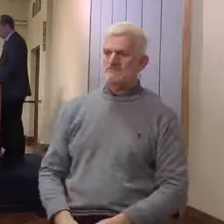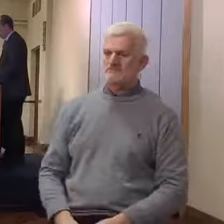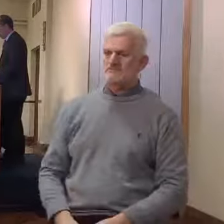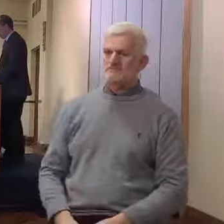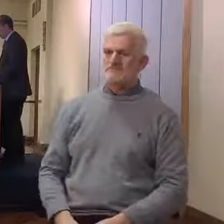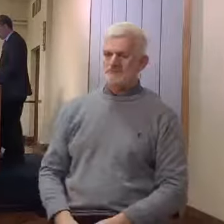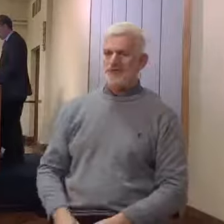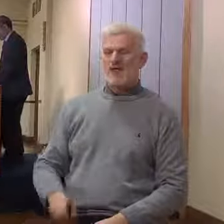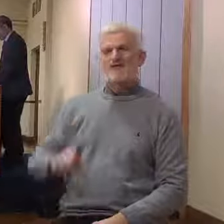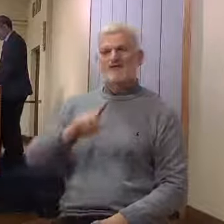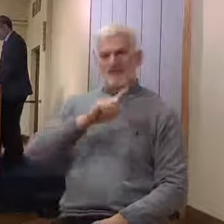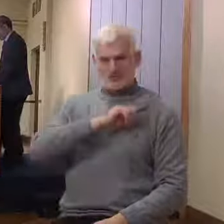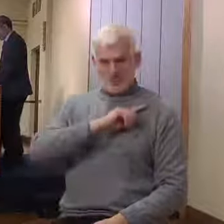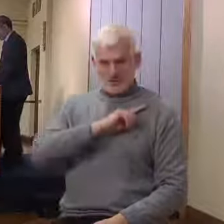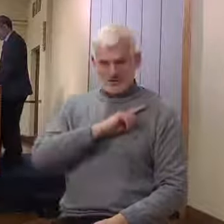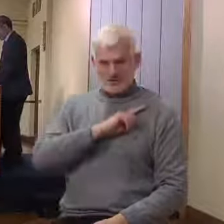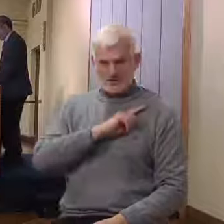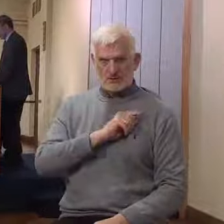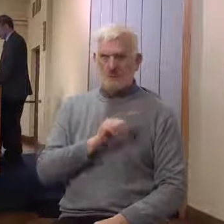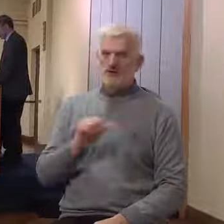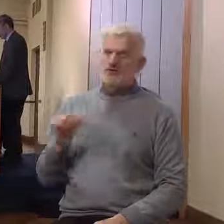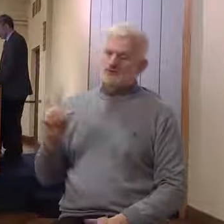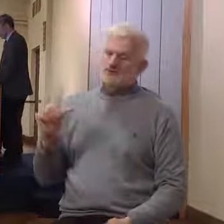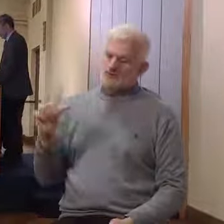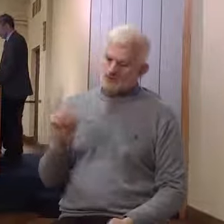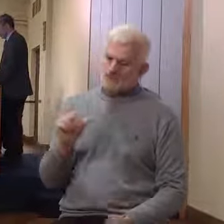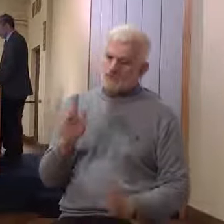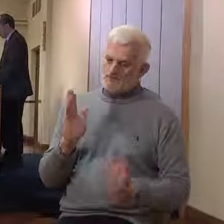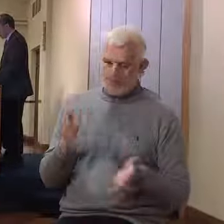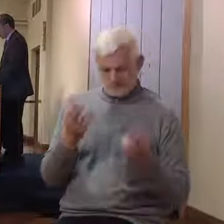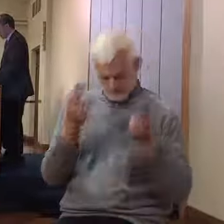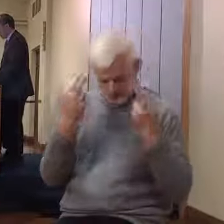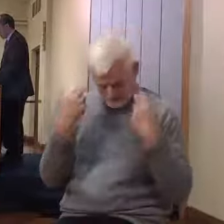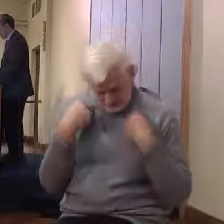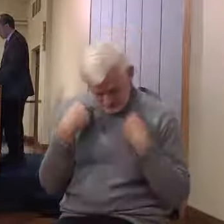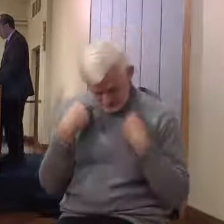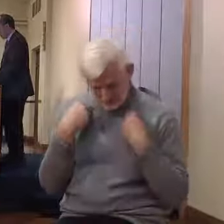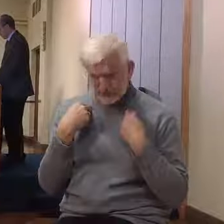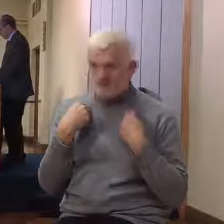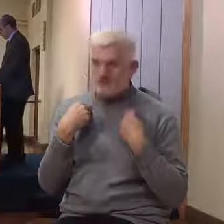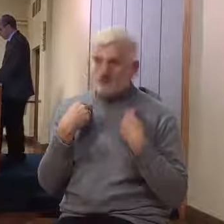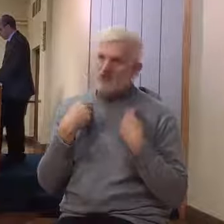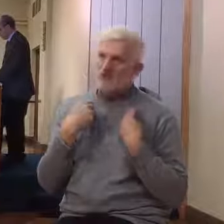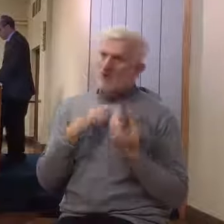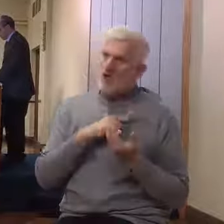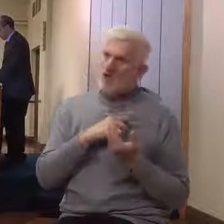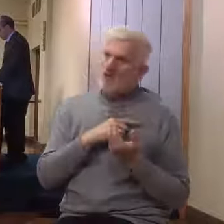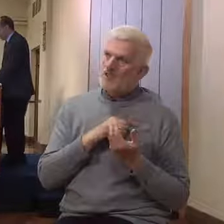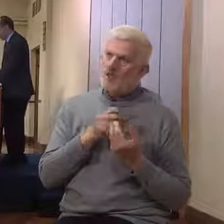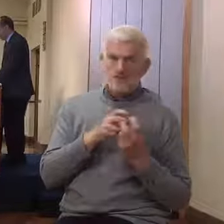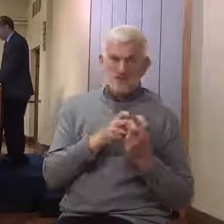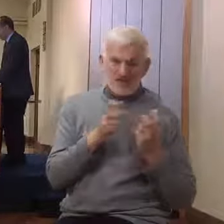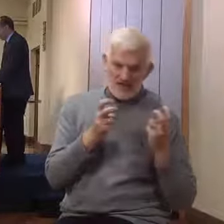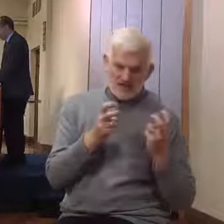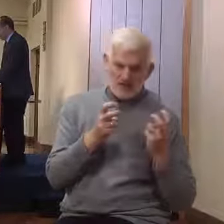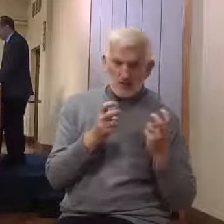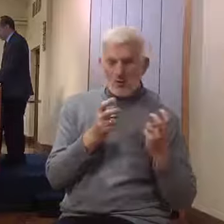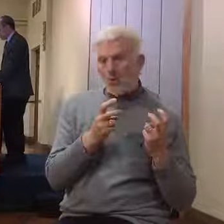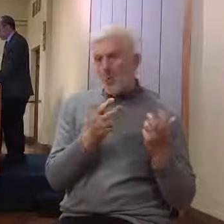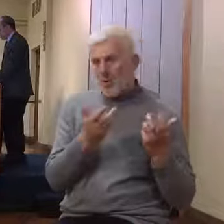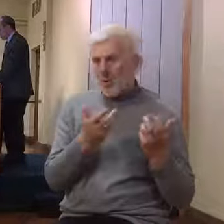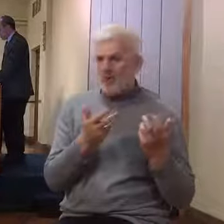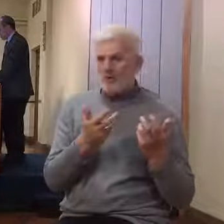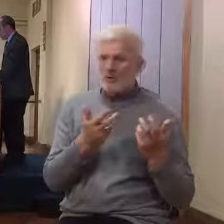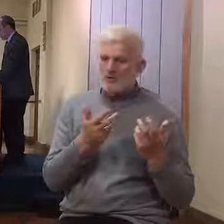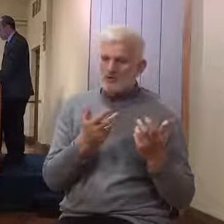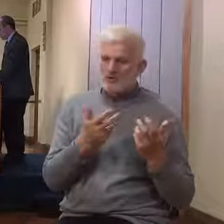Wherefore, ye must needs be subject, not only for wrath, but also for